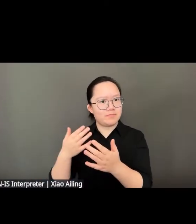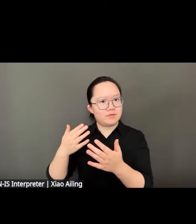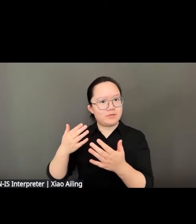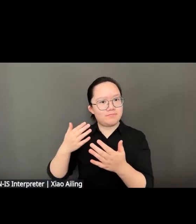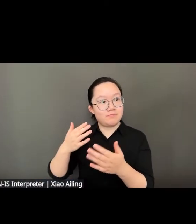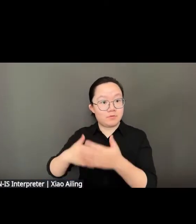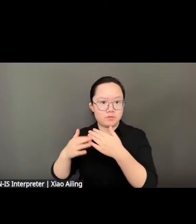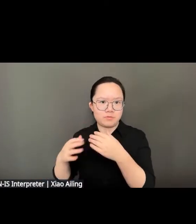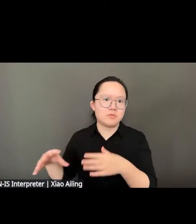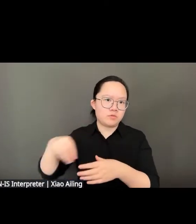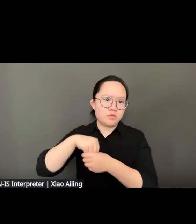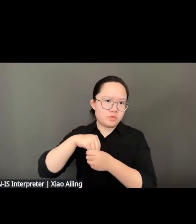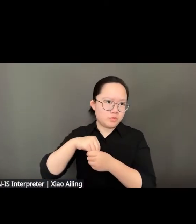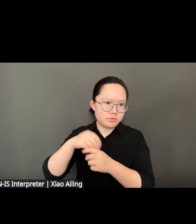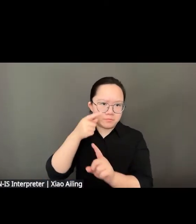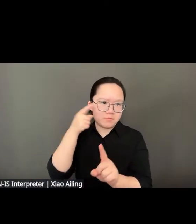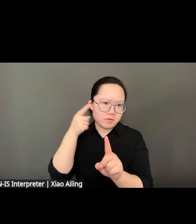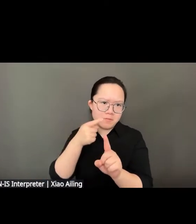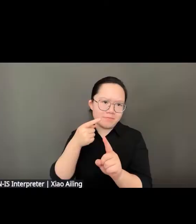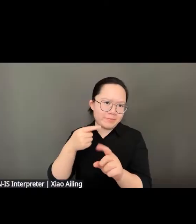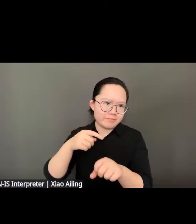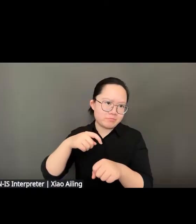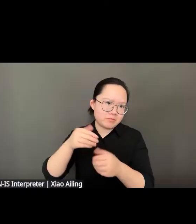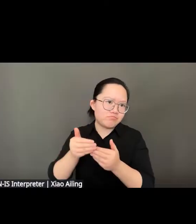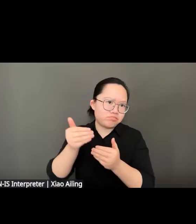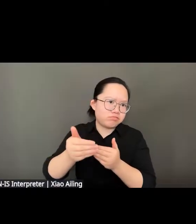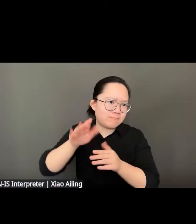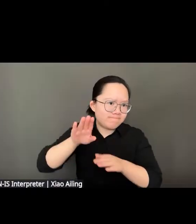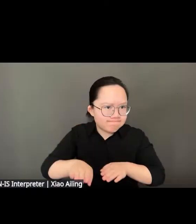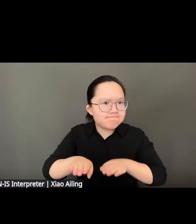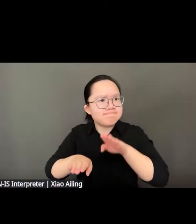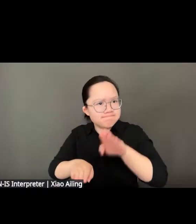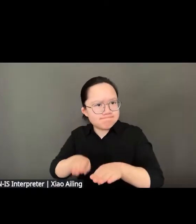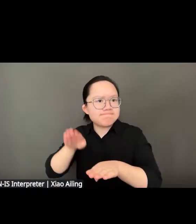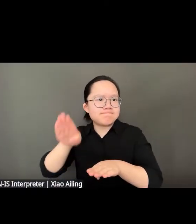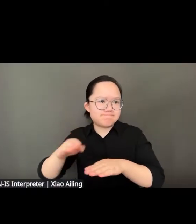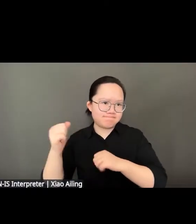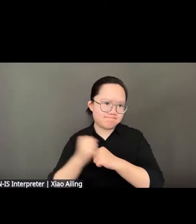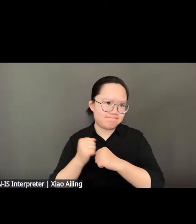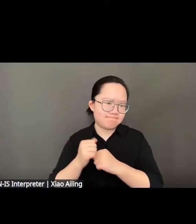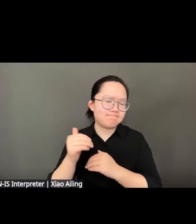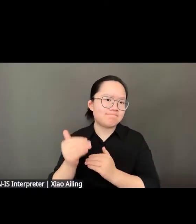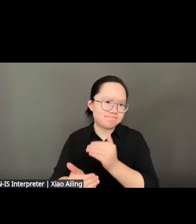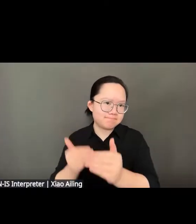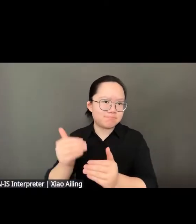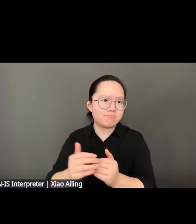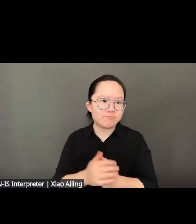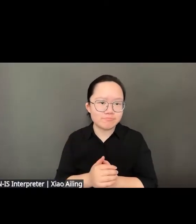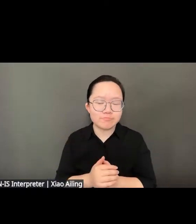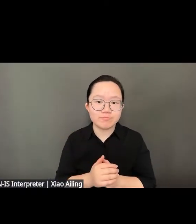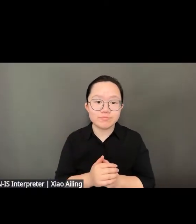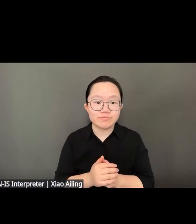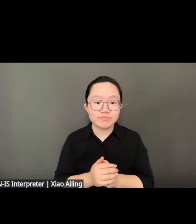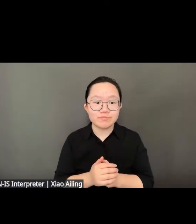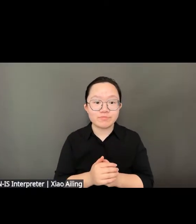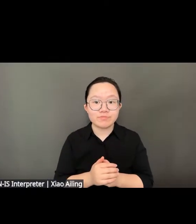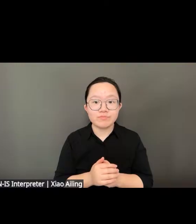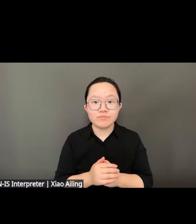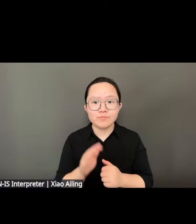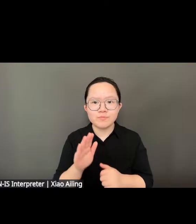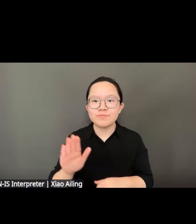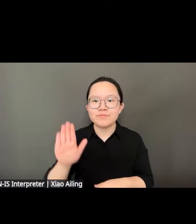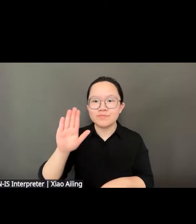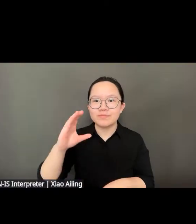Thank you. I can take the second one from Michael. Okay, please. So Michael was